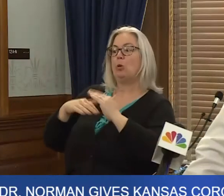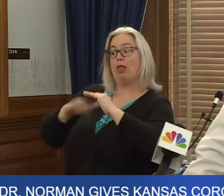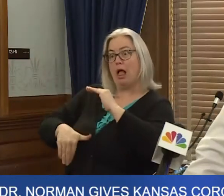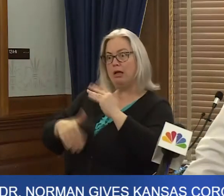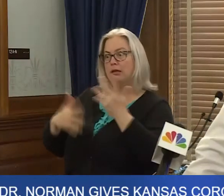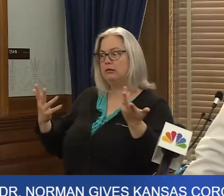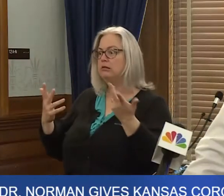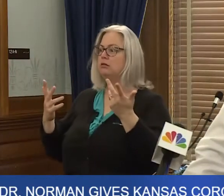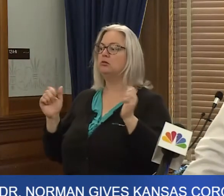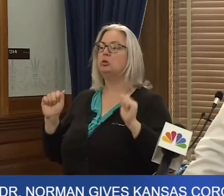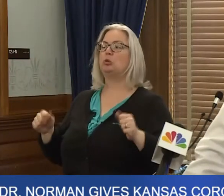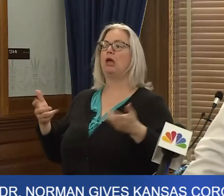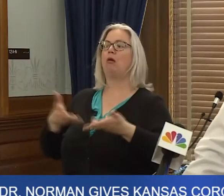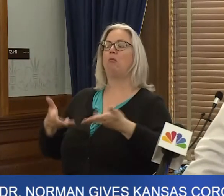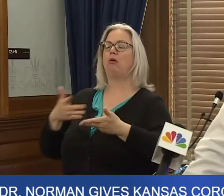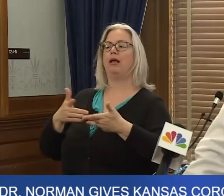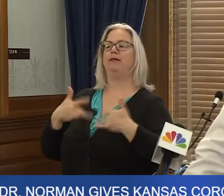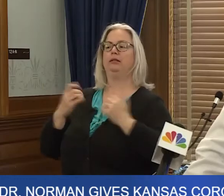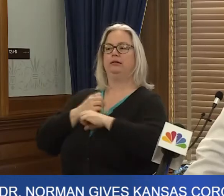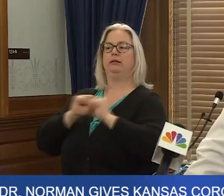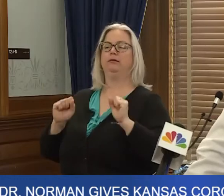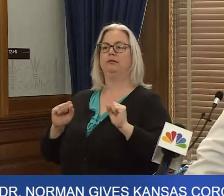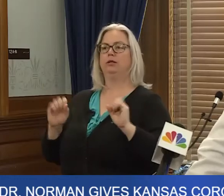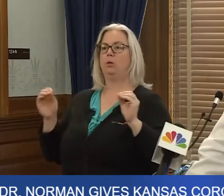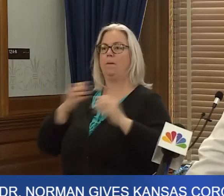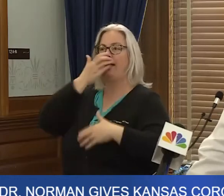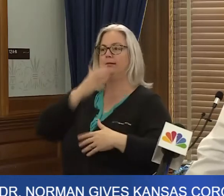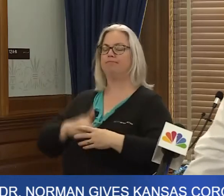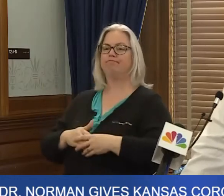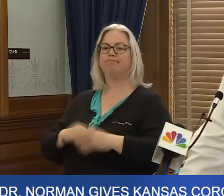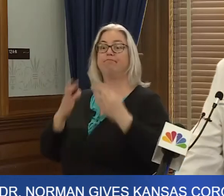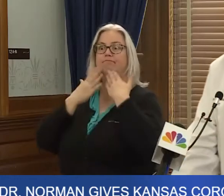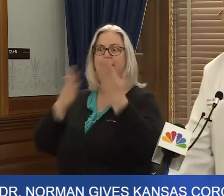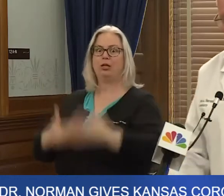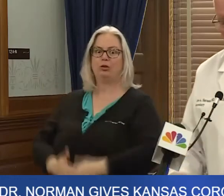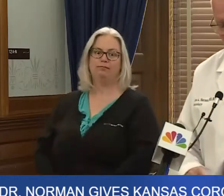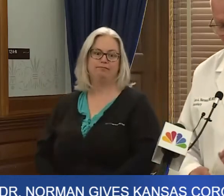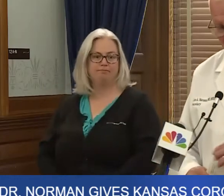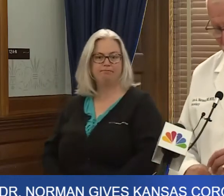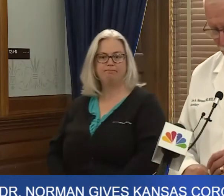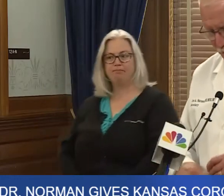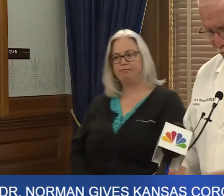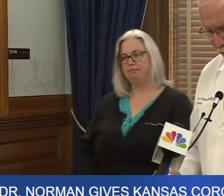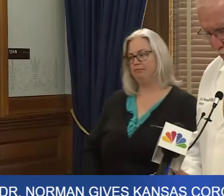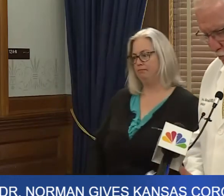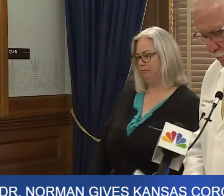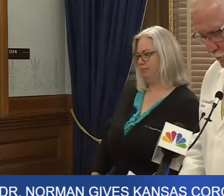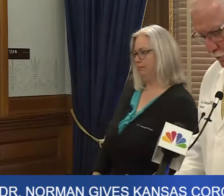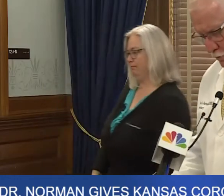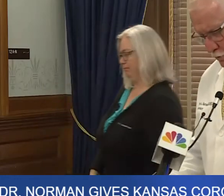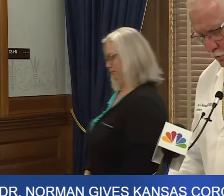can do that and feel safe about it. Thank you. Thank you very much, Secretary. Okay, thank you.